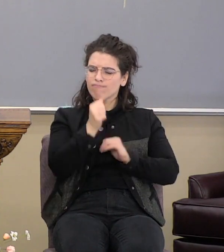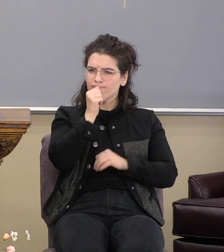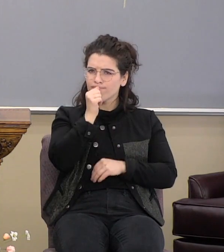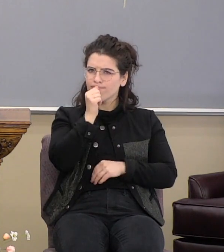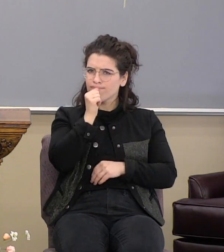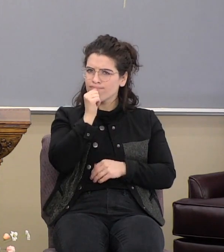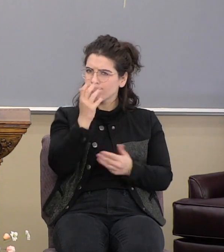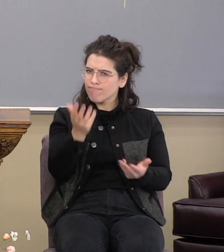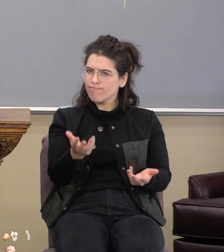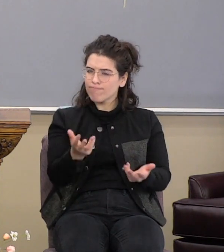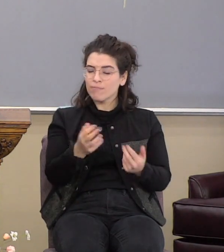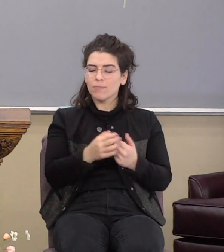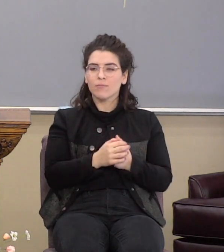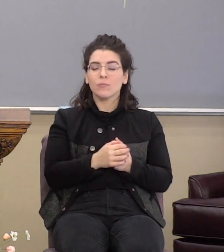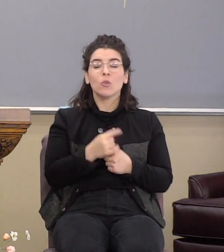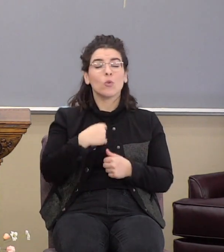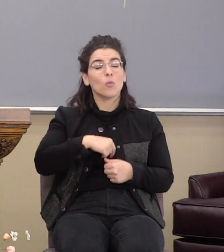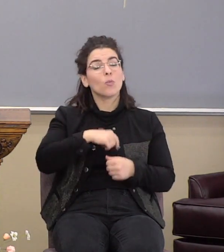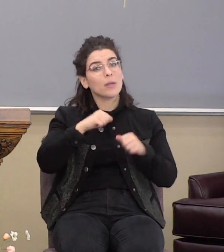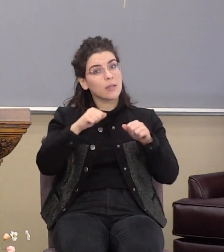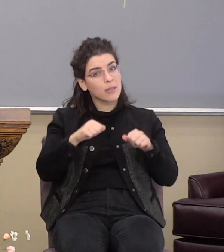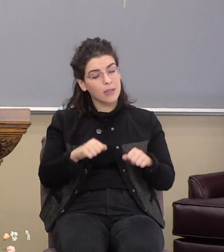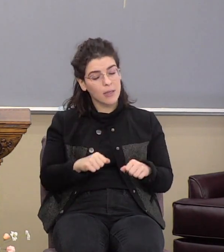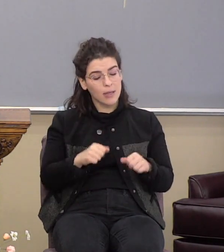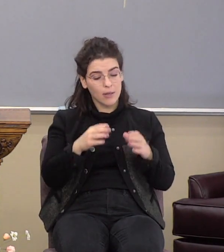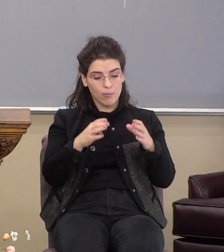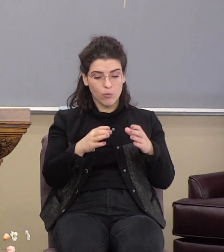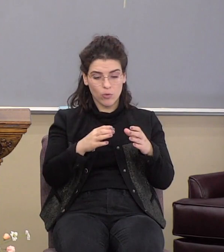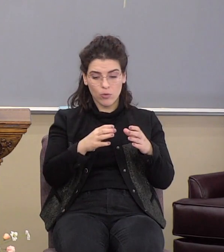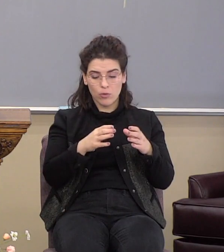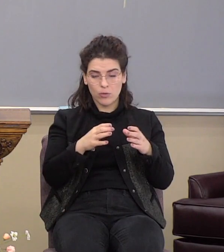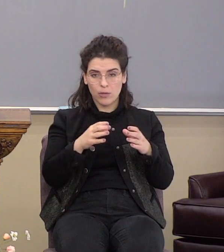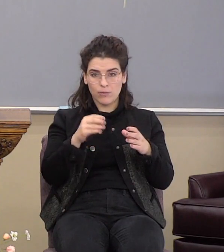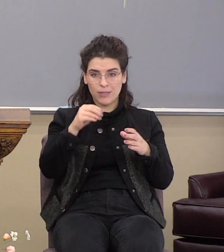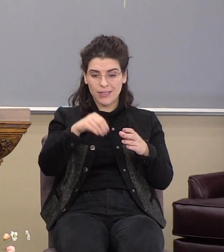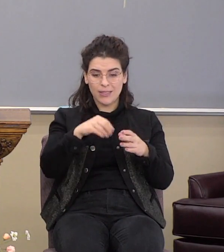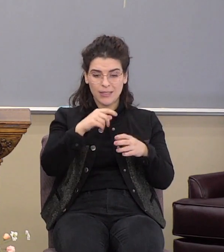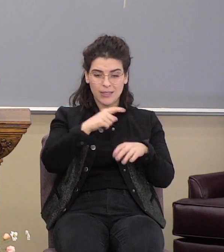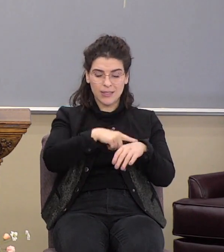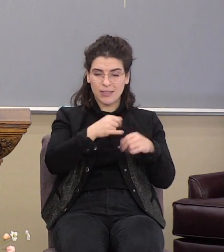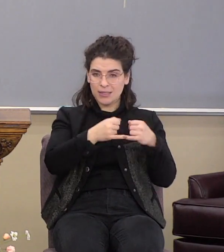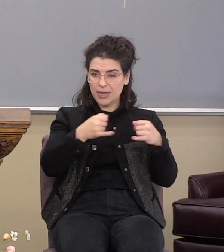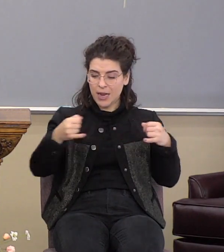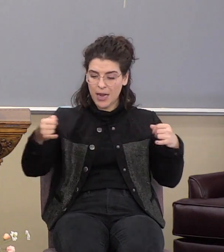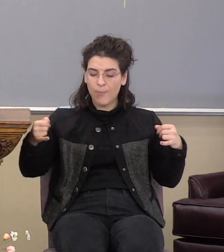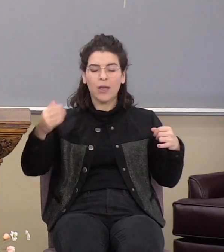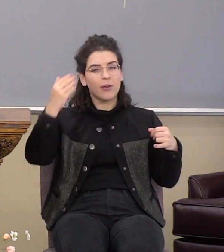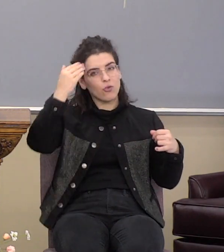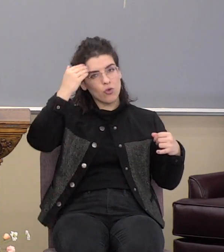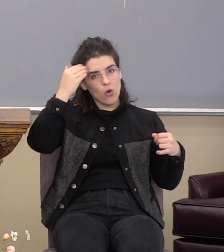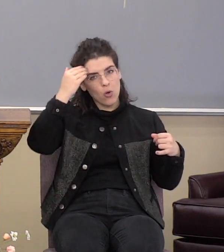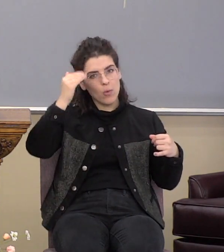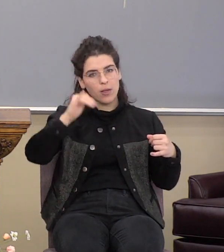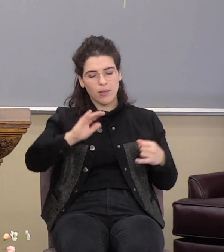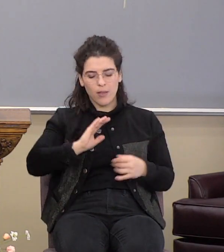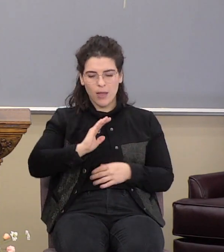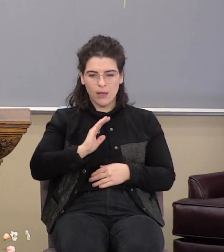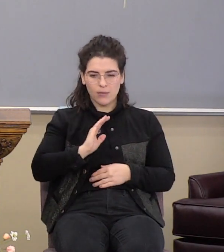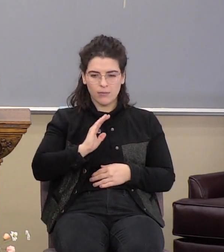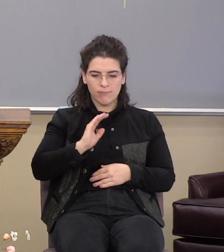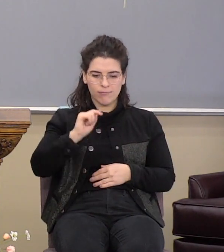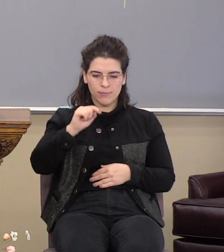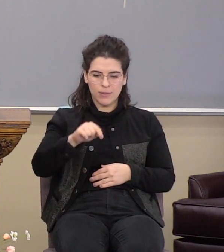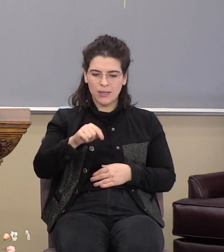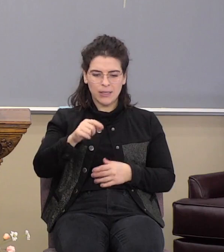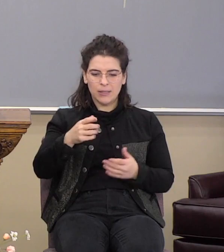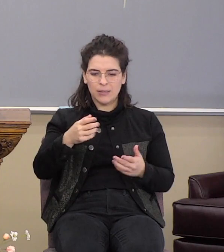secret. So we can insert ourselves onto this timeline knowing that